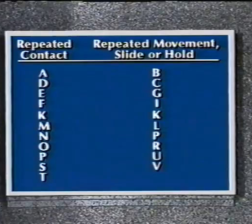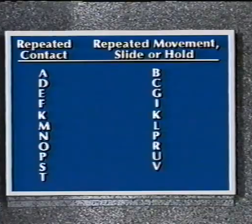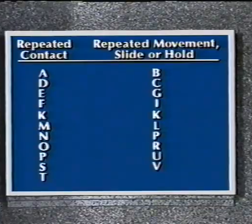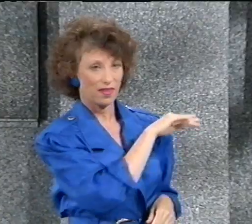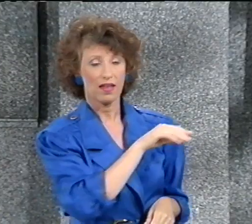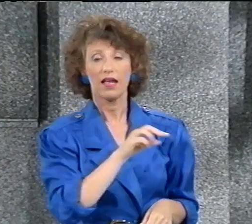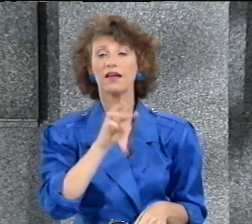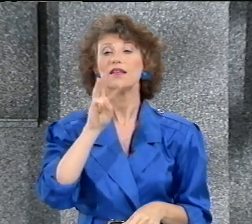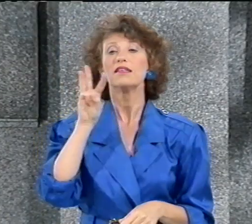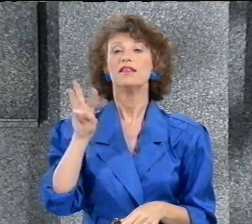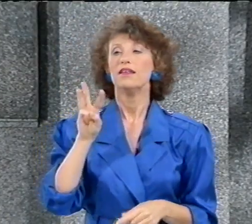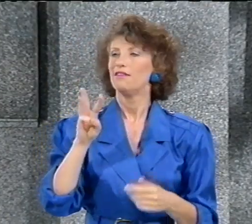repeated column.